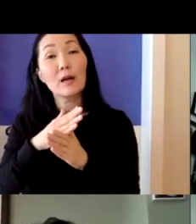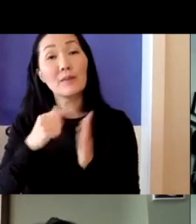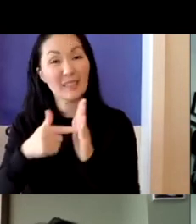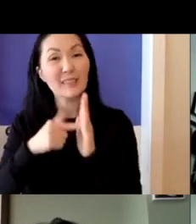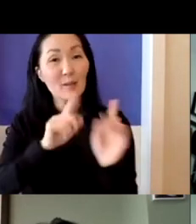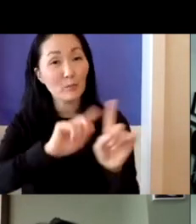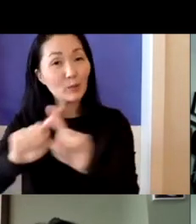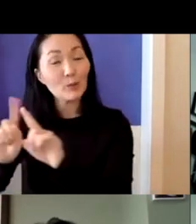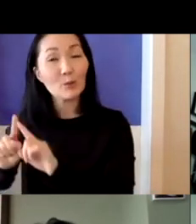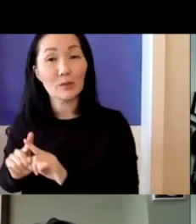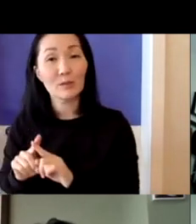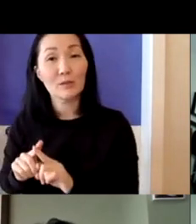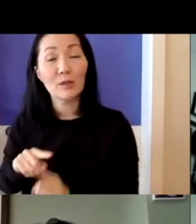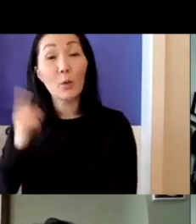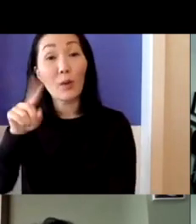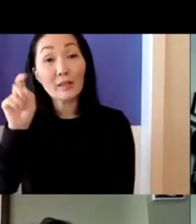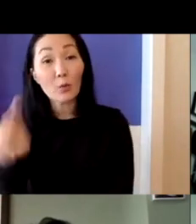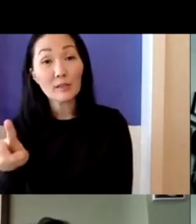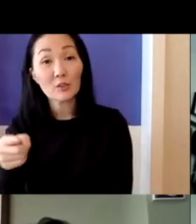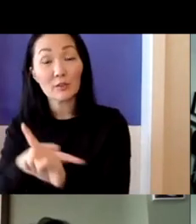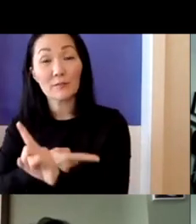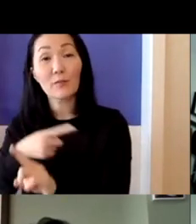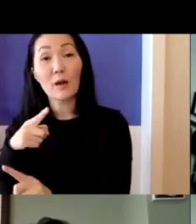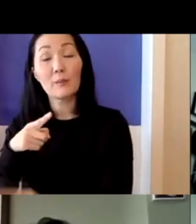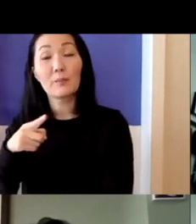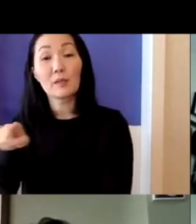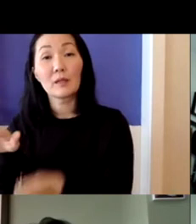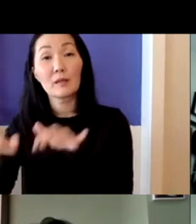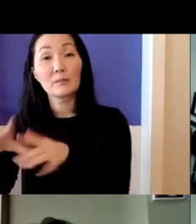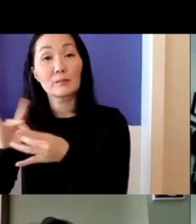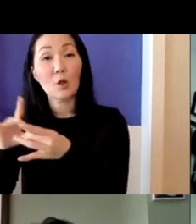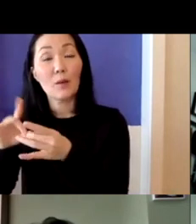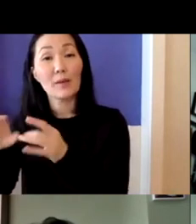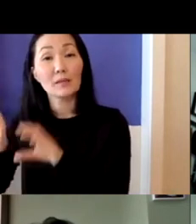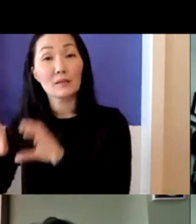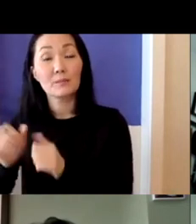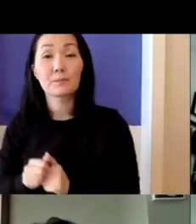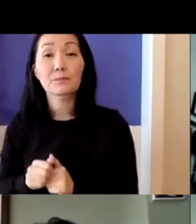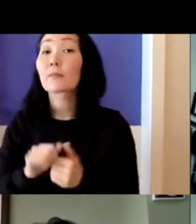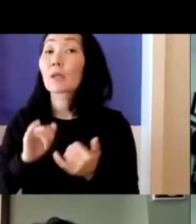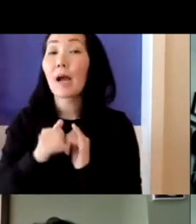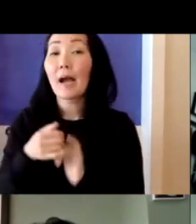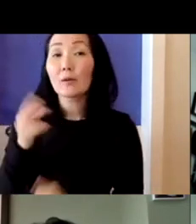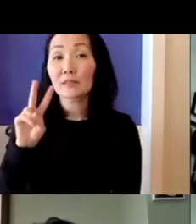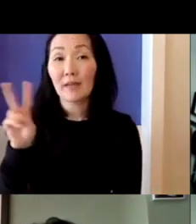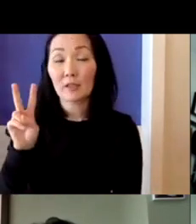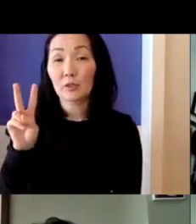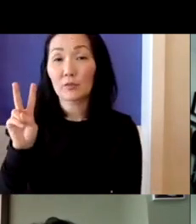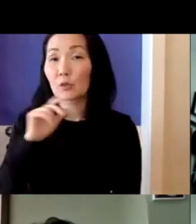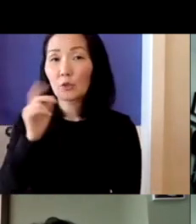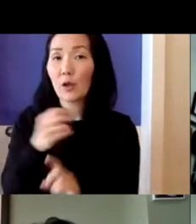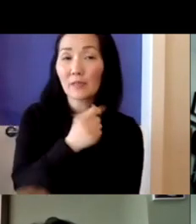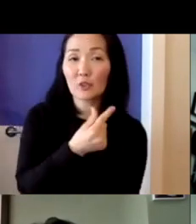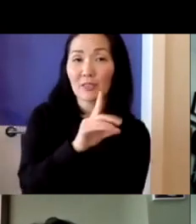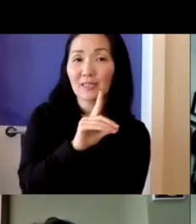Q&A from Alice was, how is Vancouver incorporating measures other than the GDP to evaluate how the